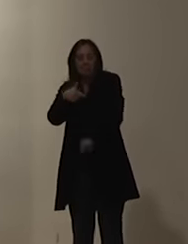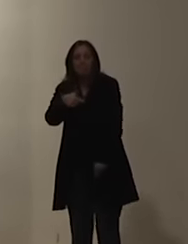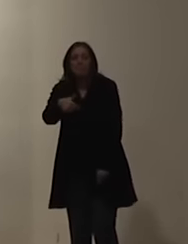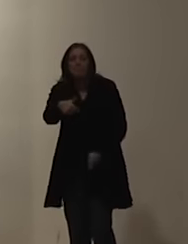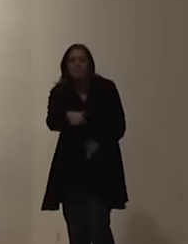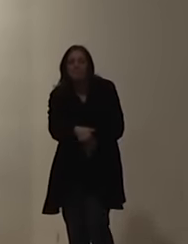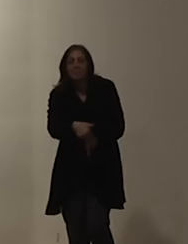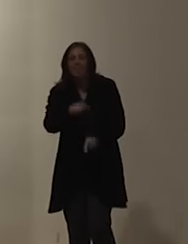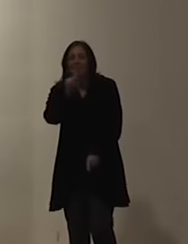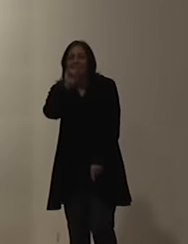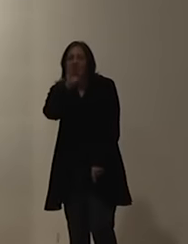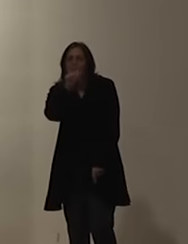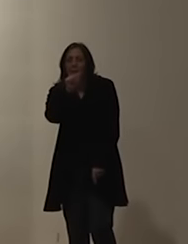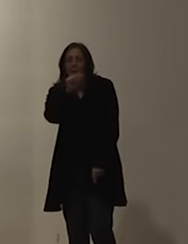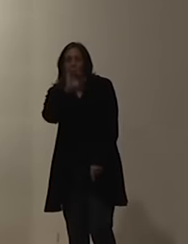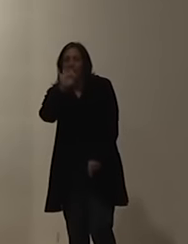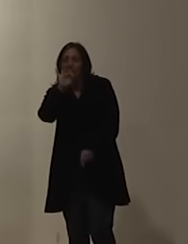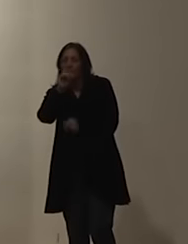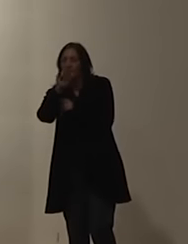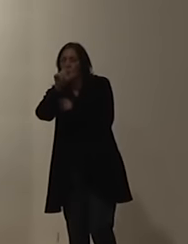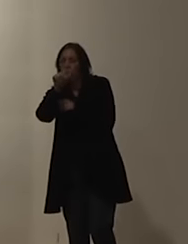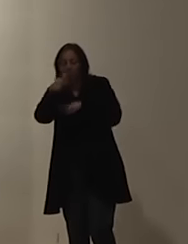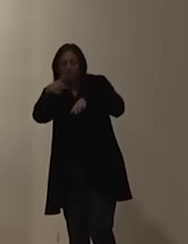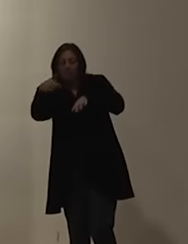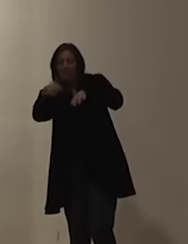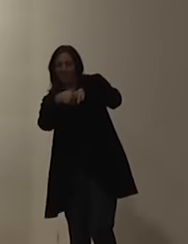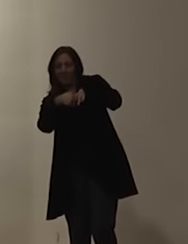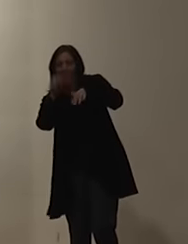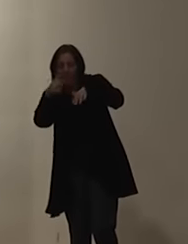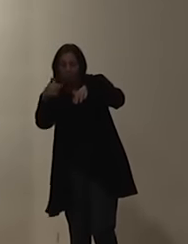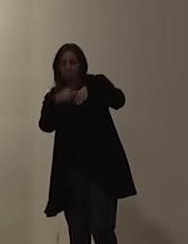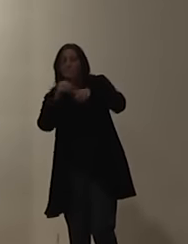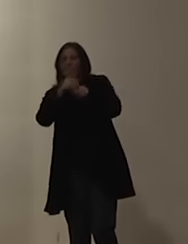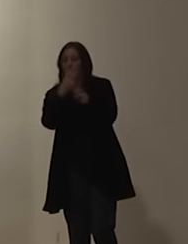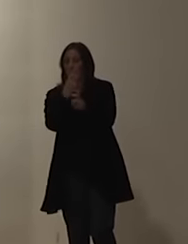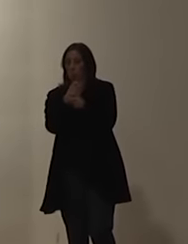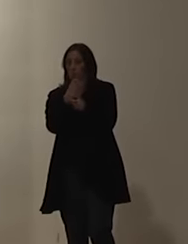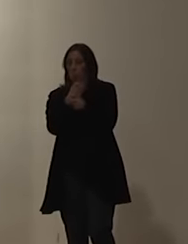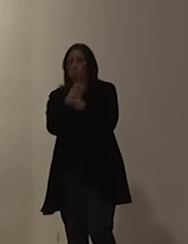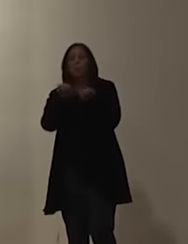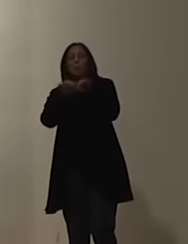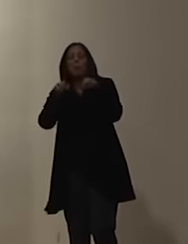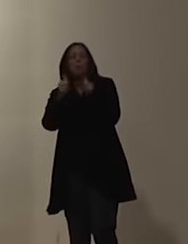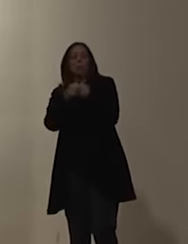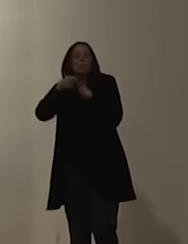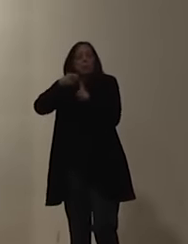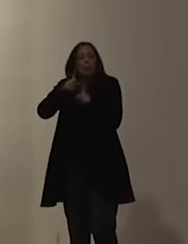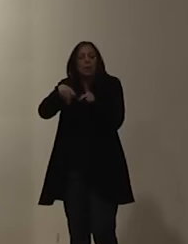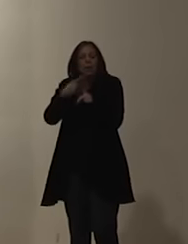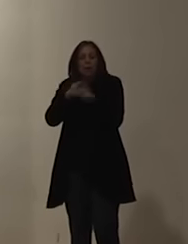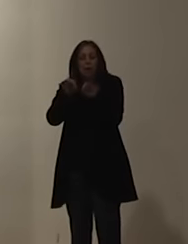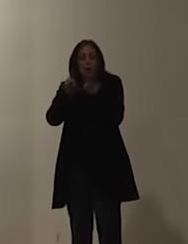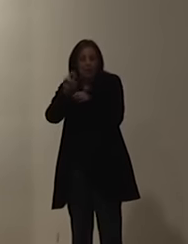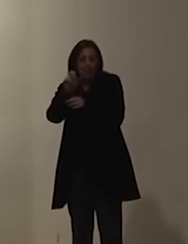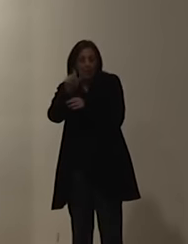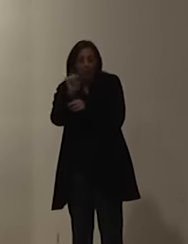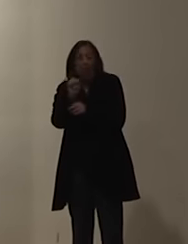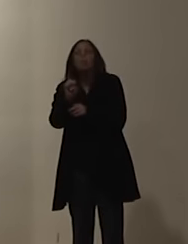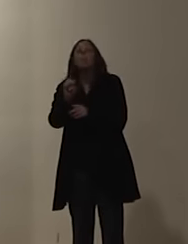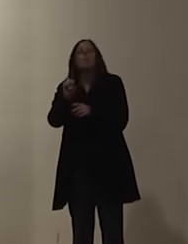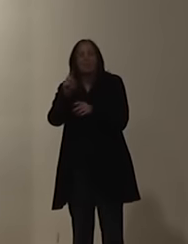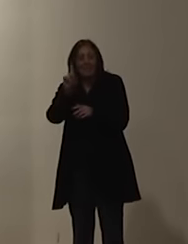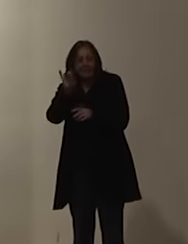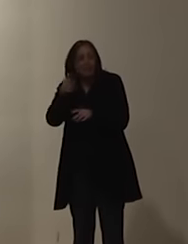between her tibia and fibula, and then rehydrated her, and then she could get an IV and then drink, and she